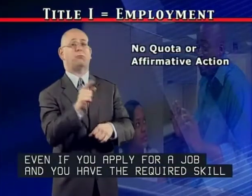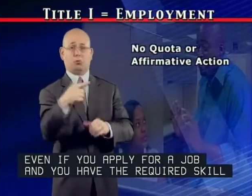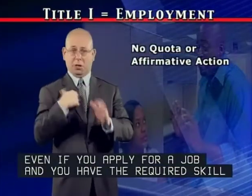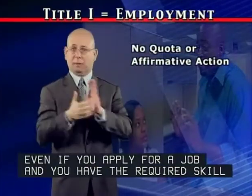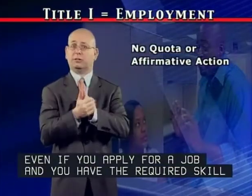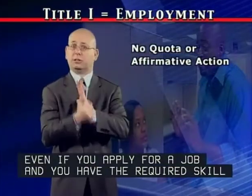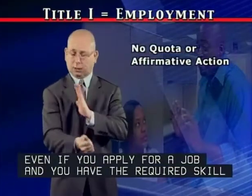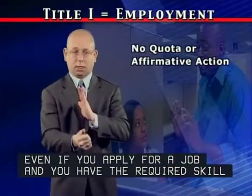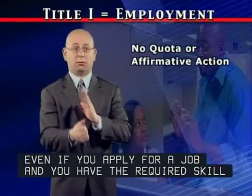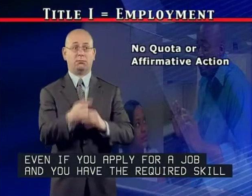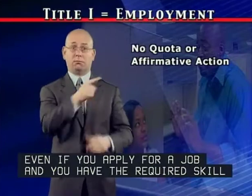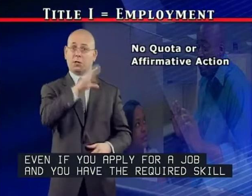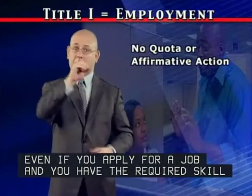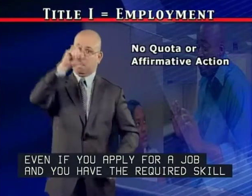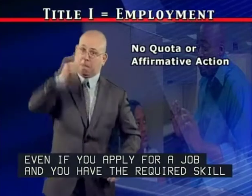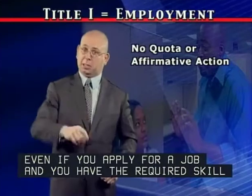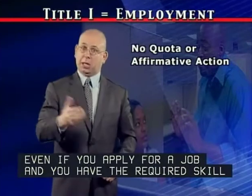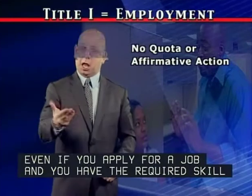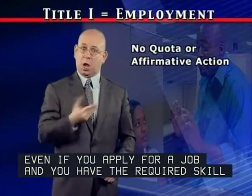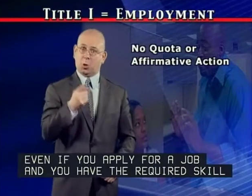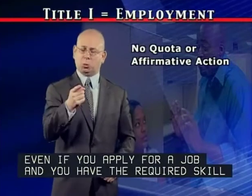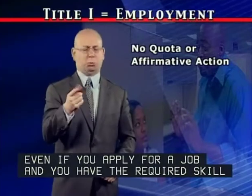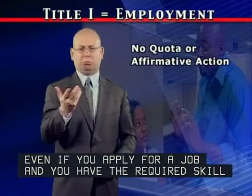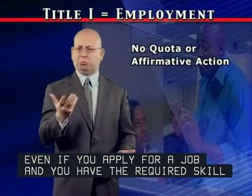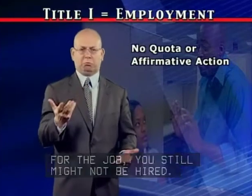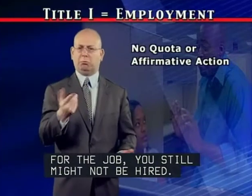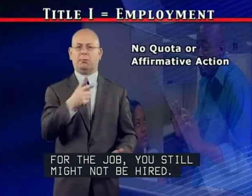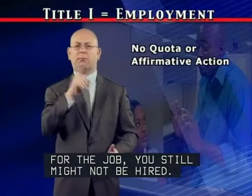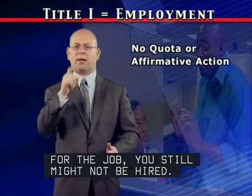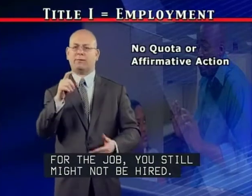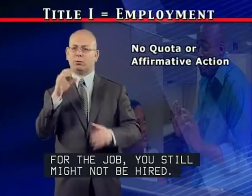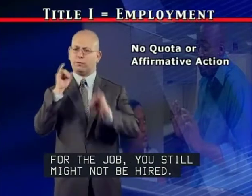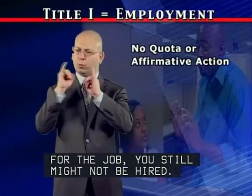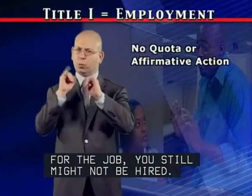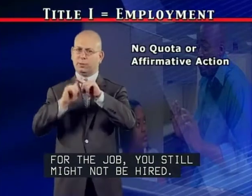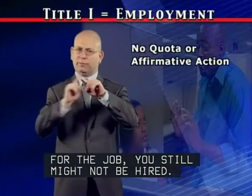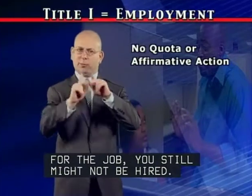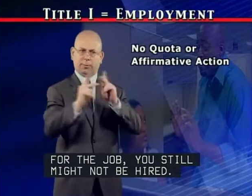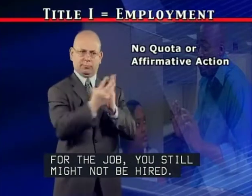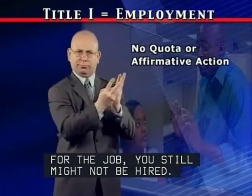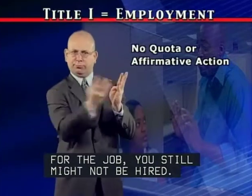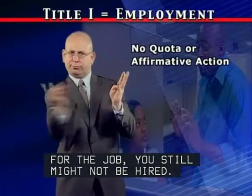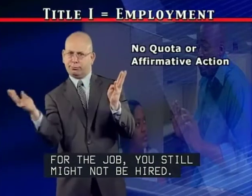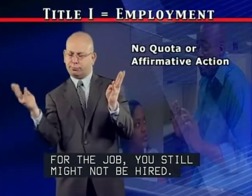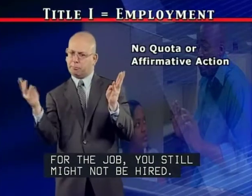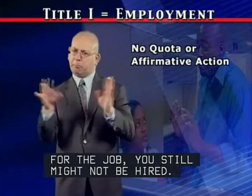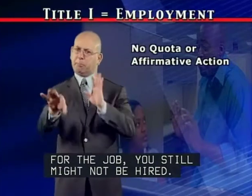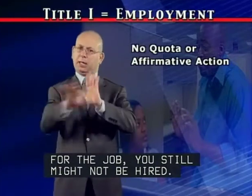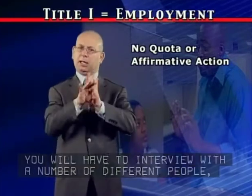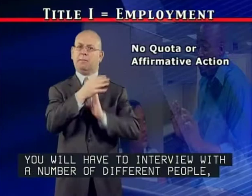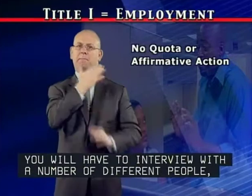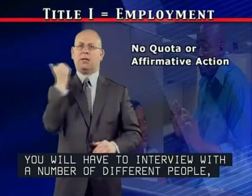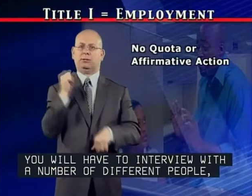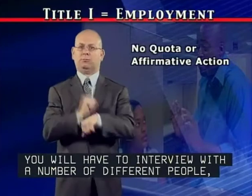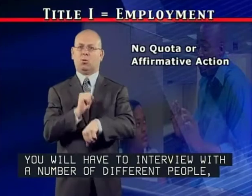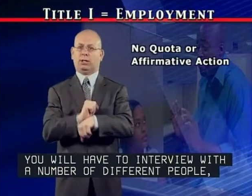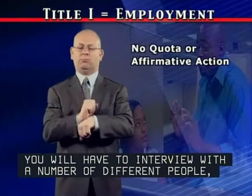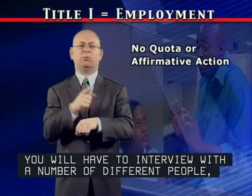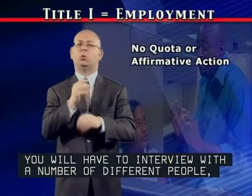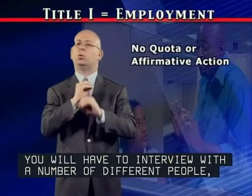Even if you apply for a job and you have the required skill for the job, you still might not be hired. You will have to interview with